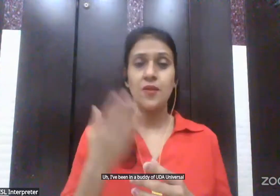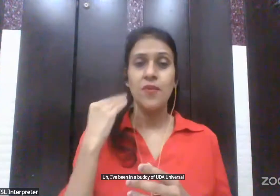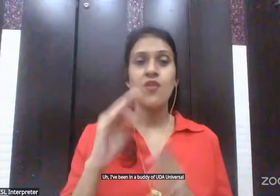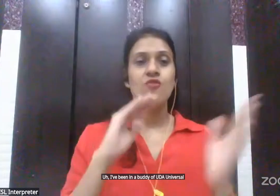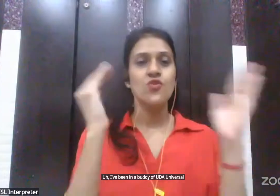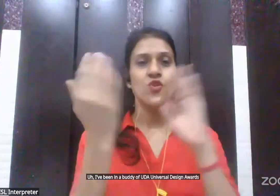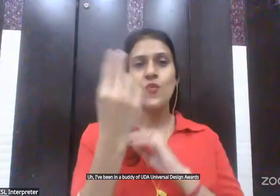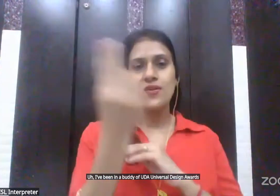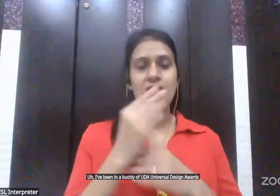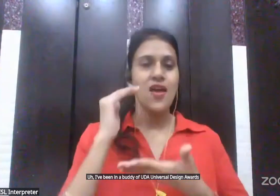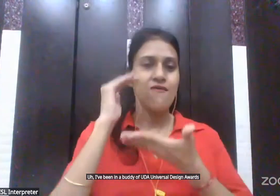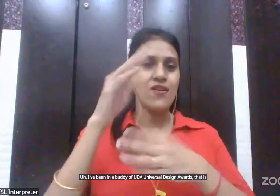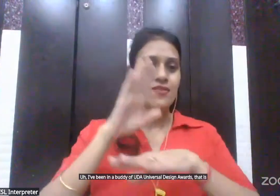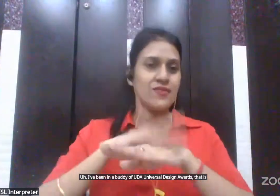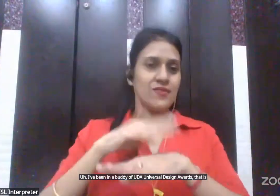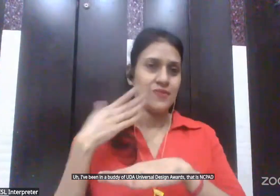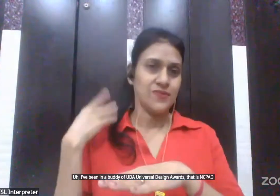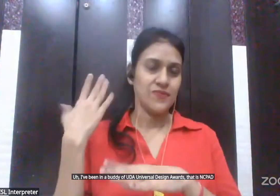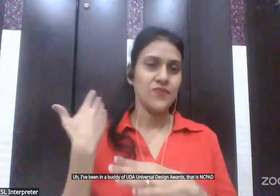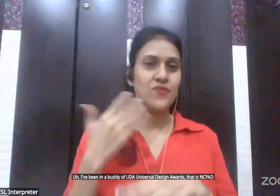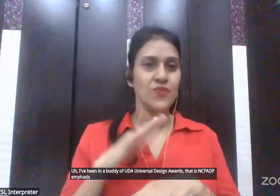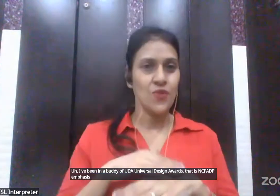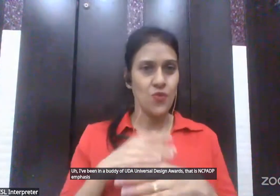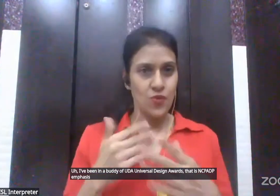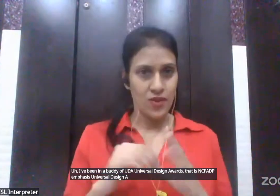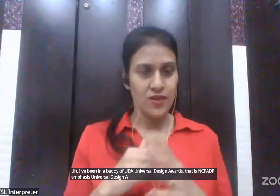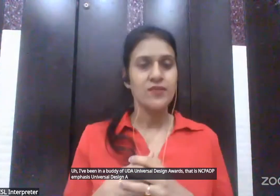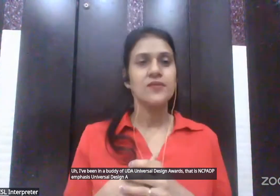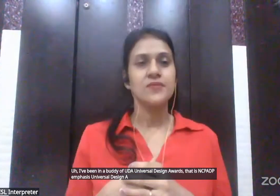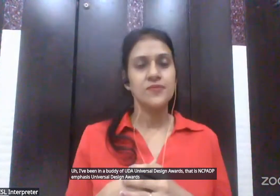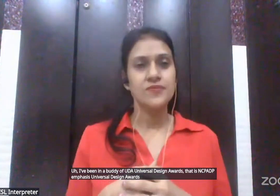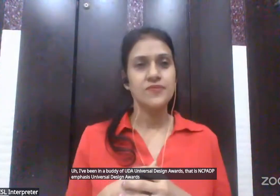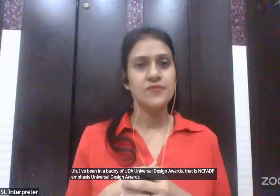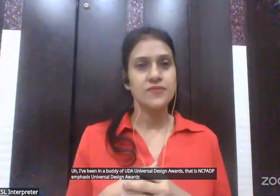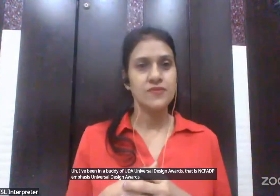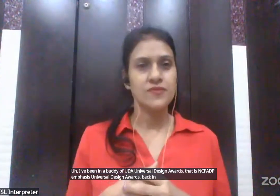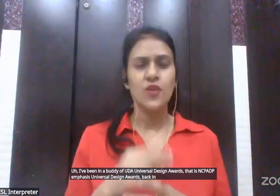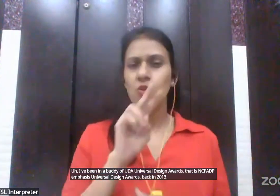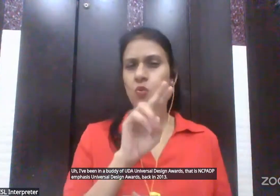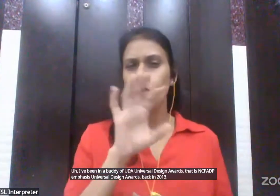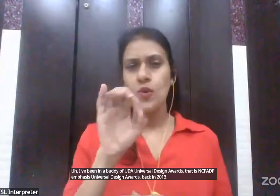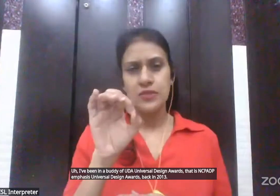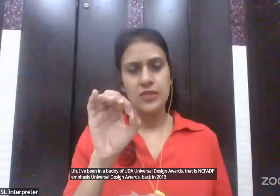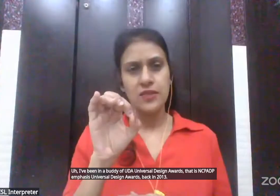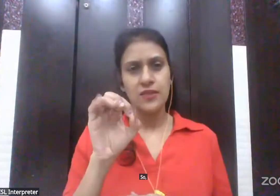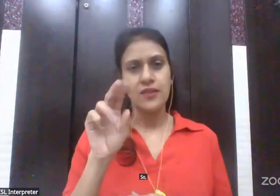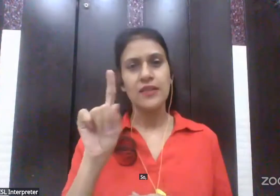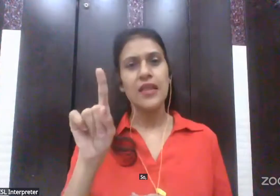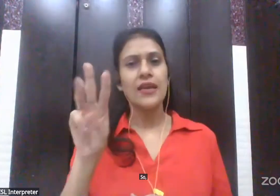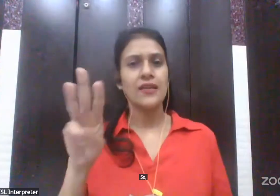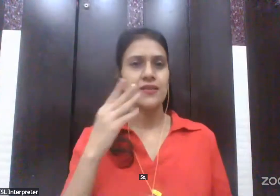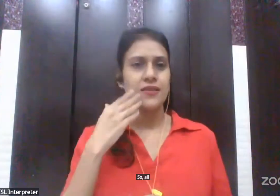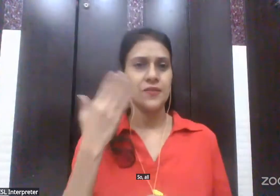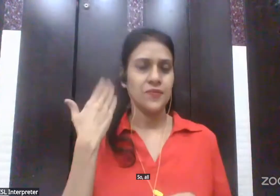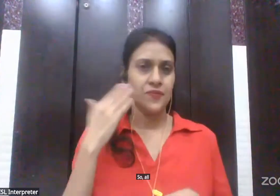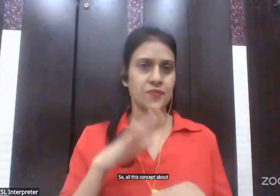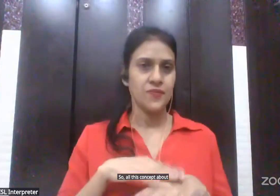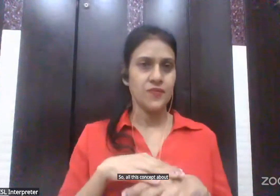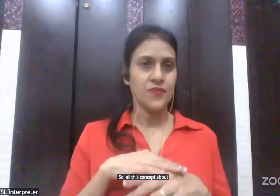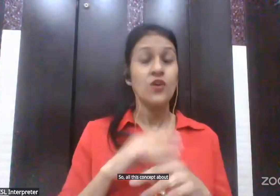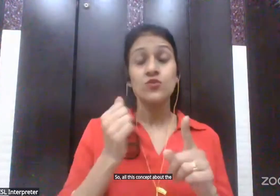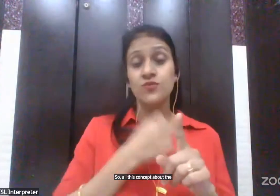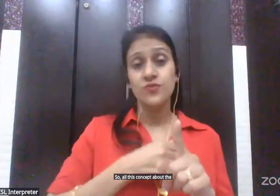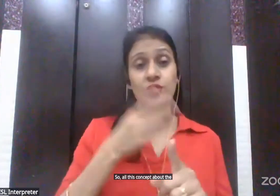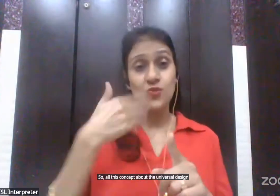Design Awards, that is NCPEDP Mphasis Universal Design Awards back in 2013. So all this concept about the